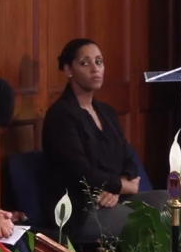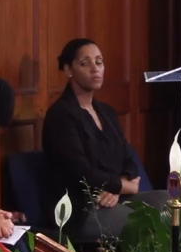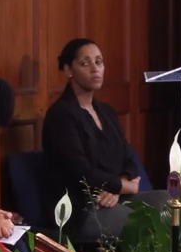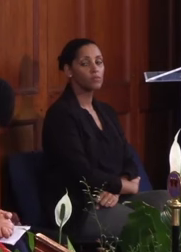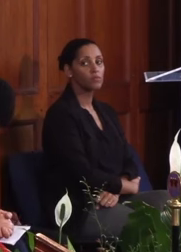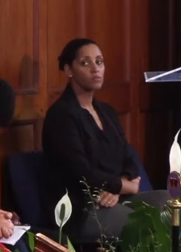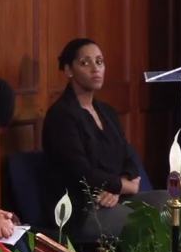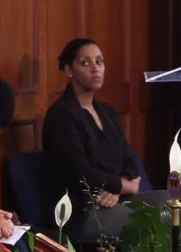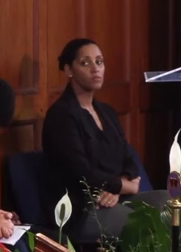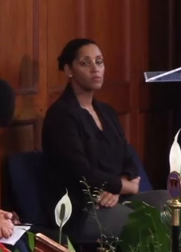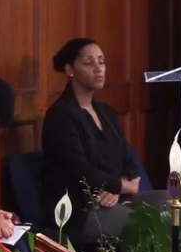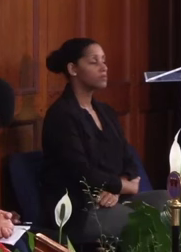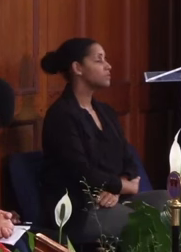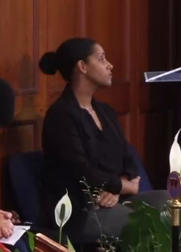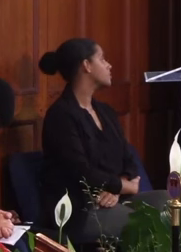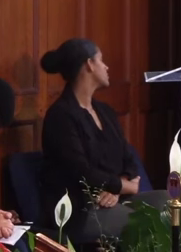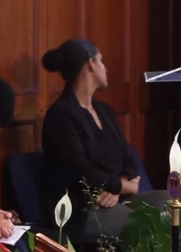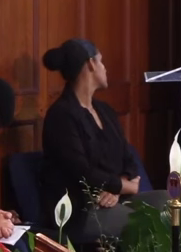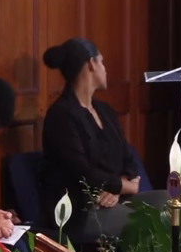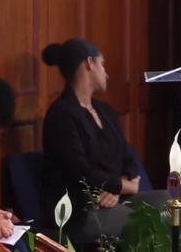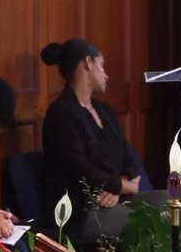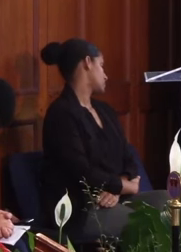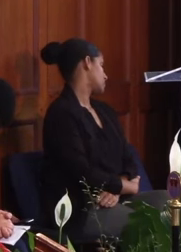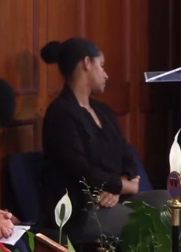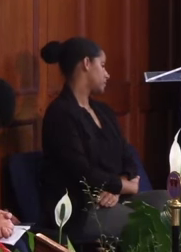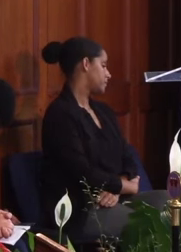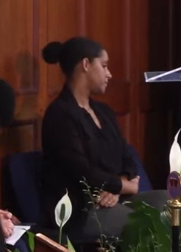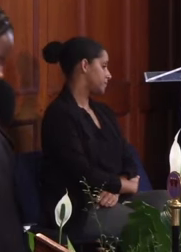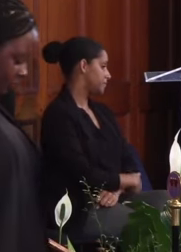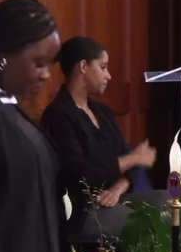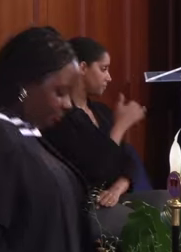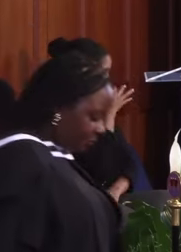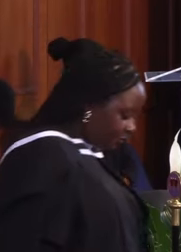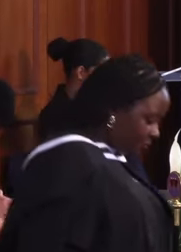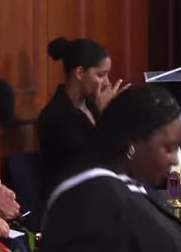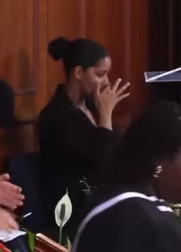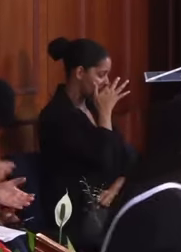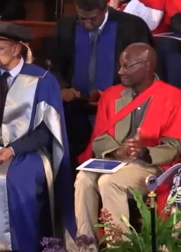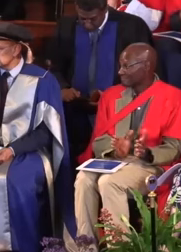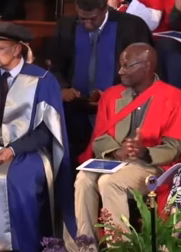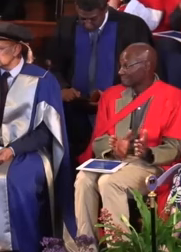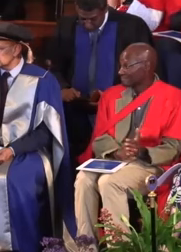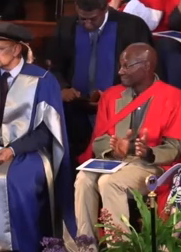For the degree of Master of Laws in Commercial Law, Mwaiwatu Majawa. Yeah.